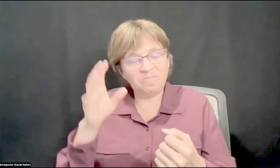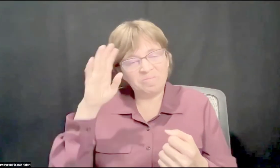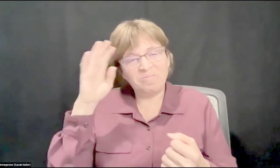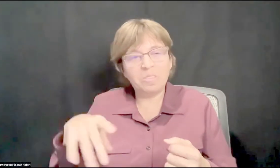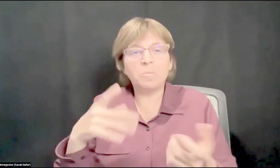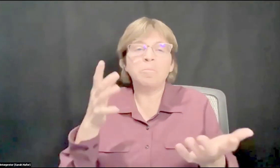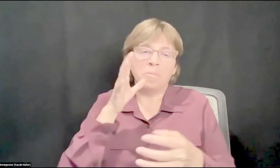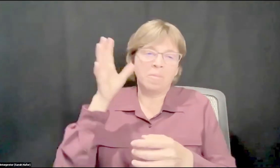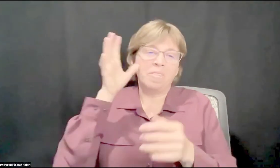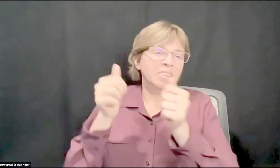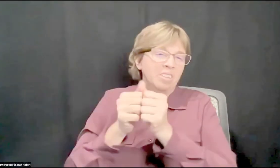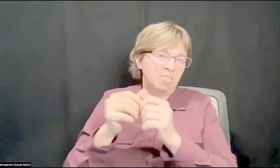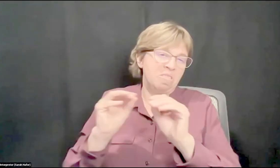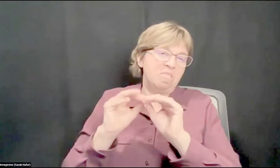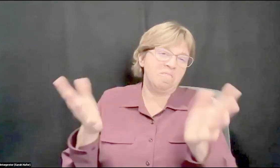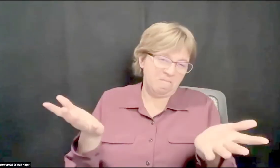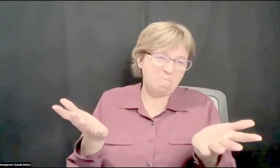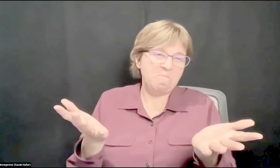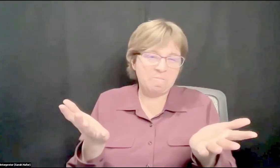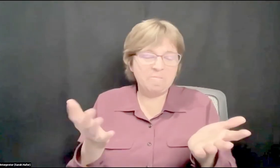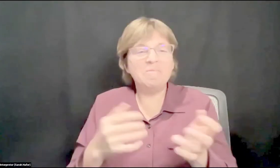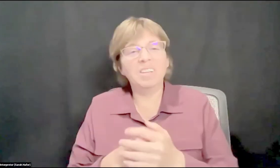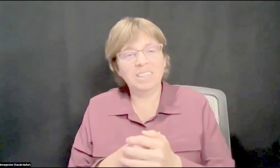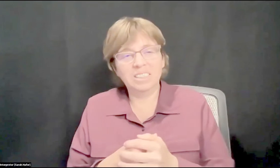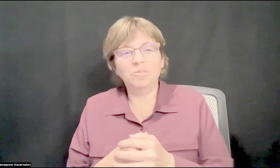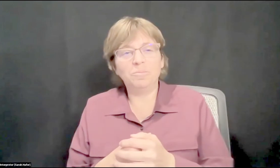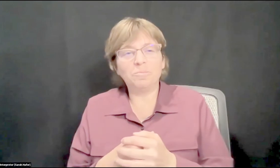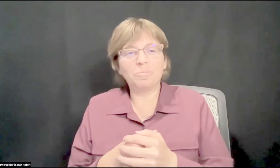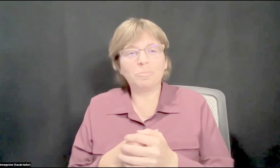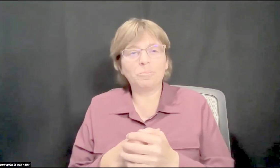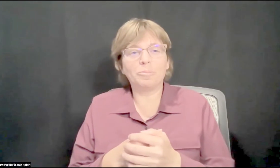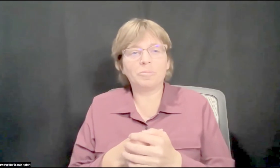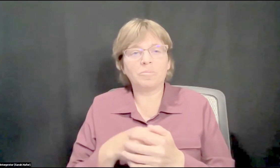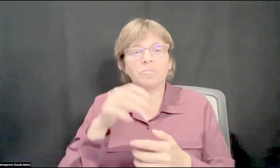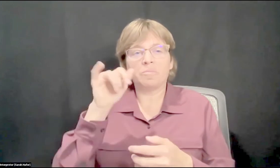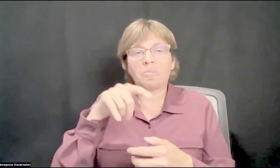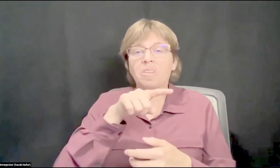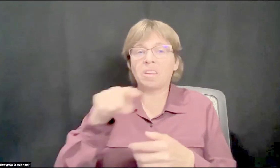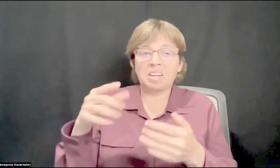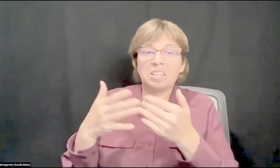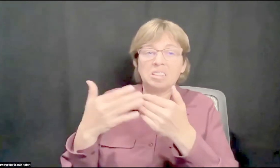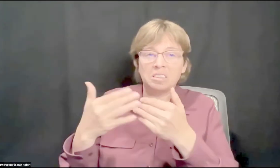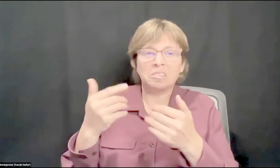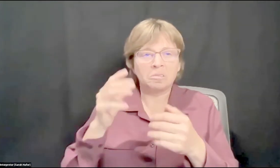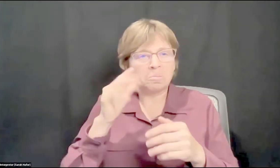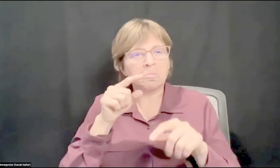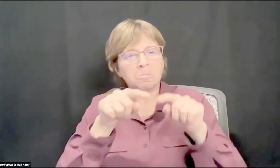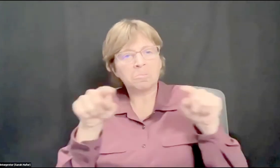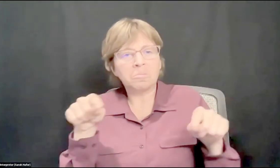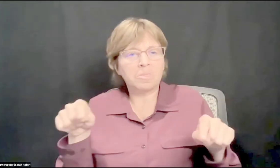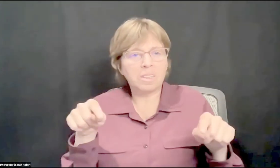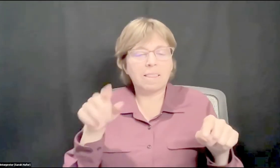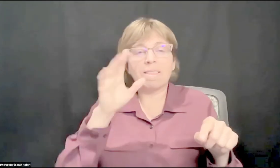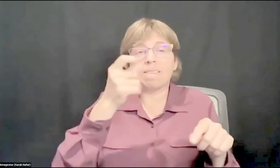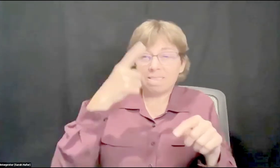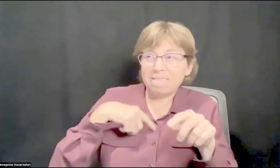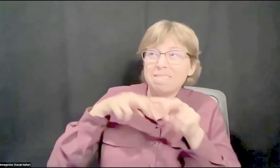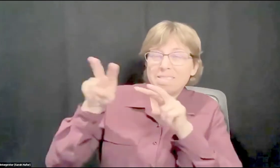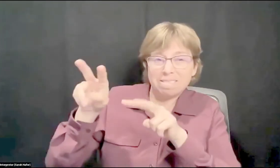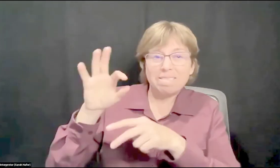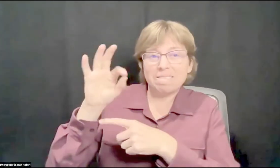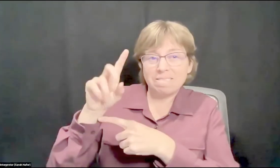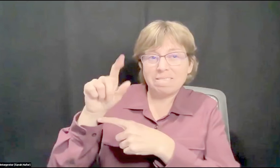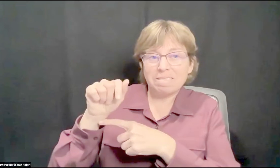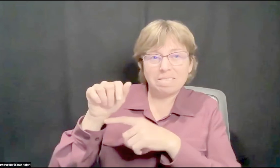to get vaccinated. So we'll keep on top of the federal authorization for this age group, and we'll make sure that we